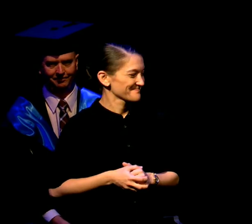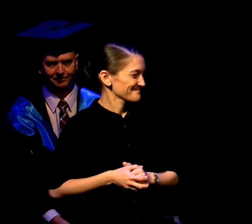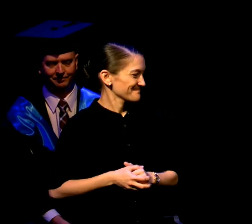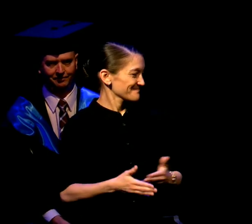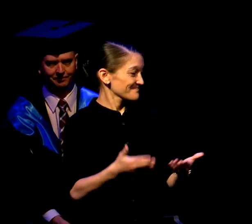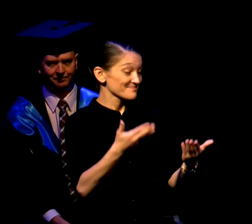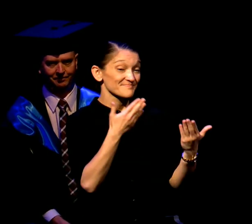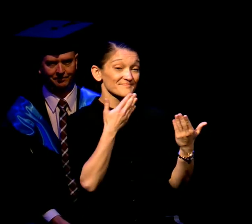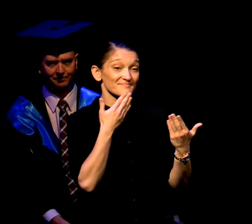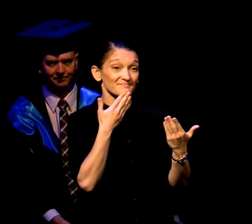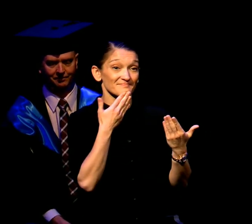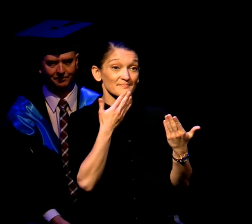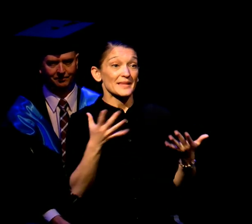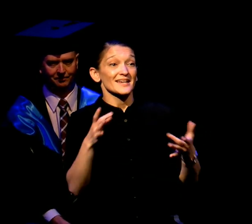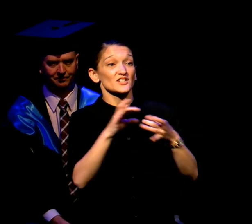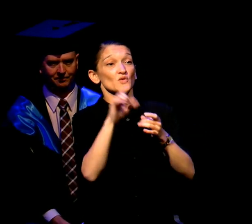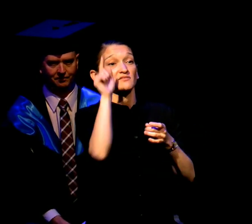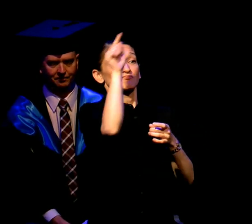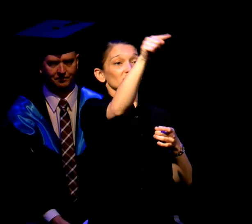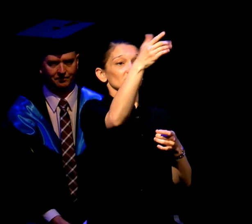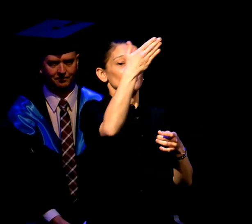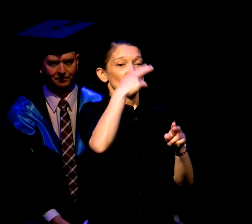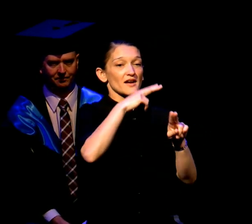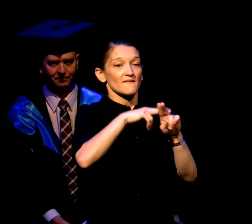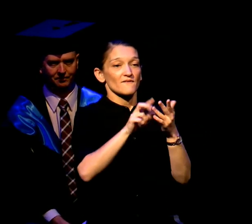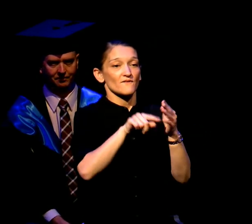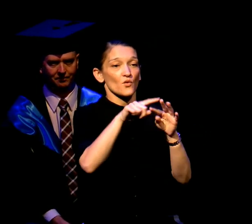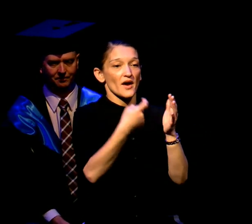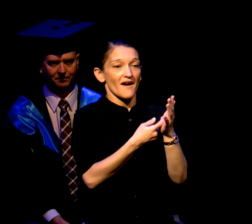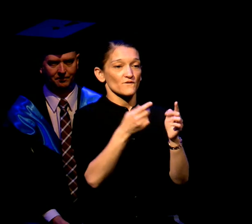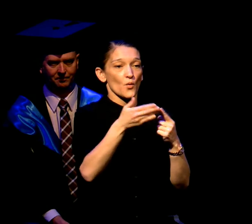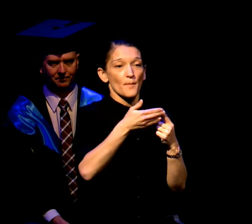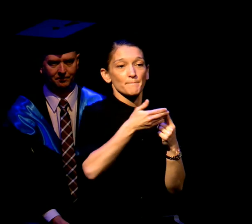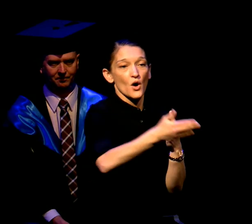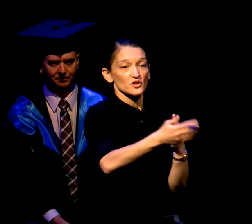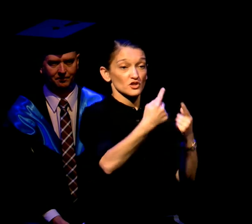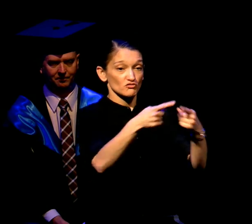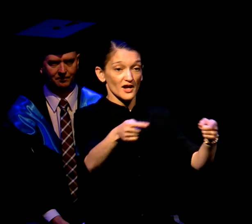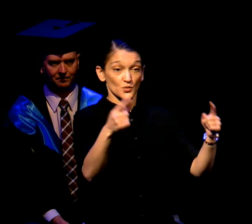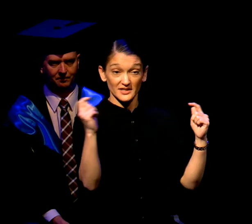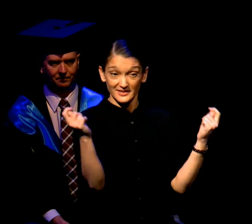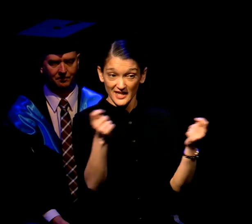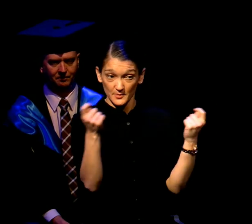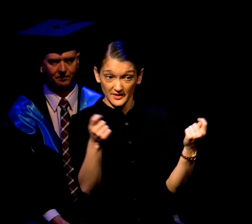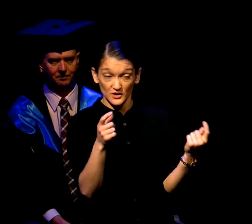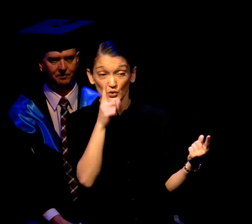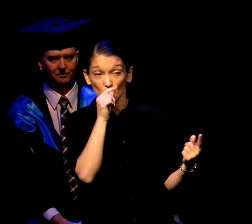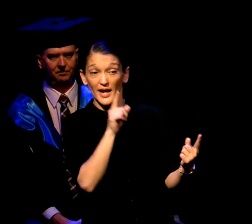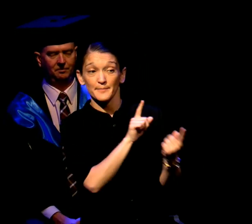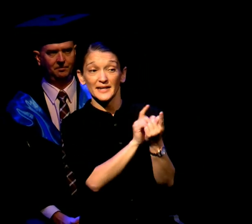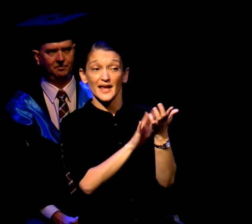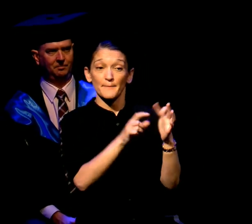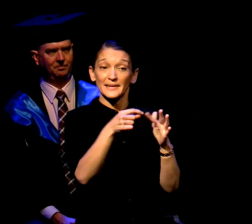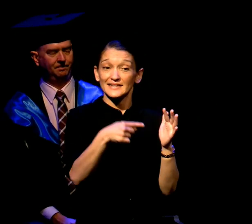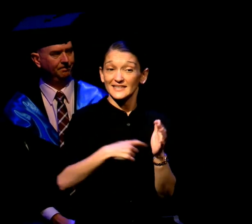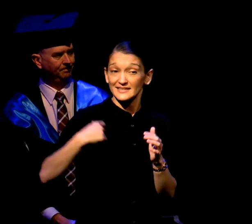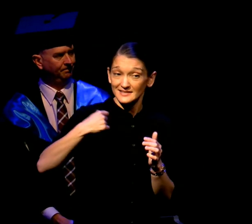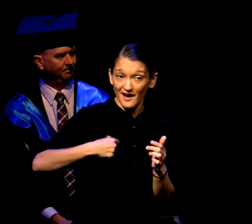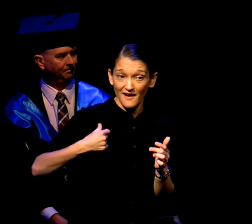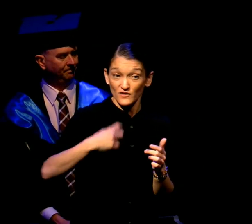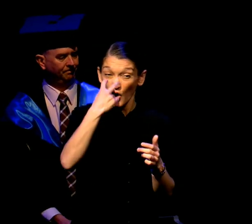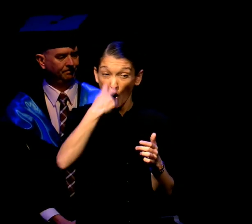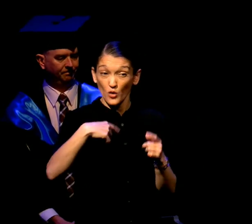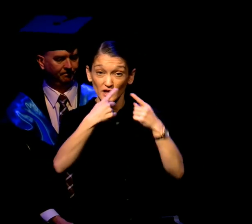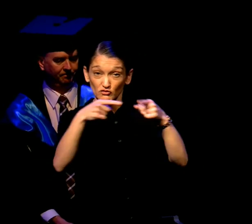Please join us in the foyer for the next hour for a post-graduation celebration. You'll meet Melbourne Polytechnic staff and other graduates and